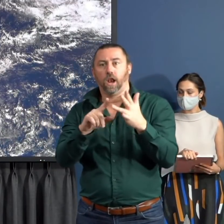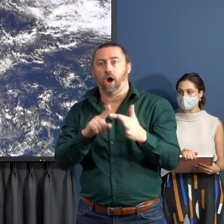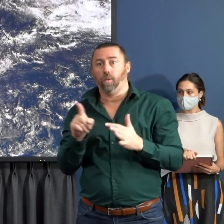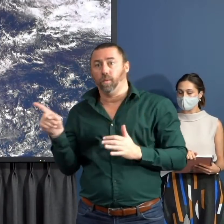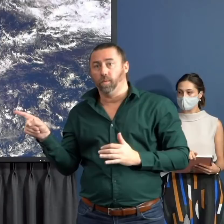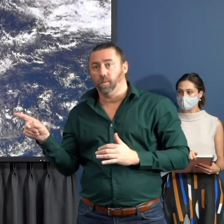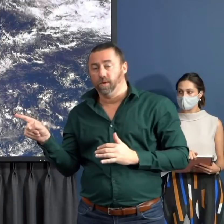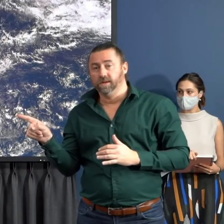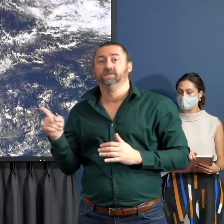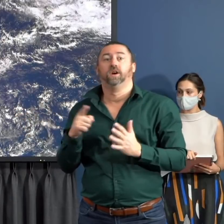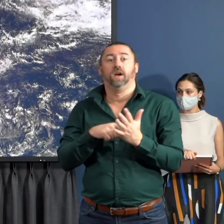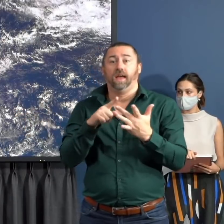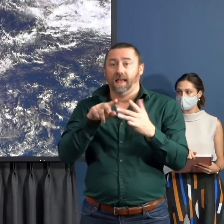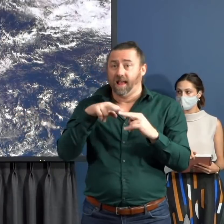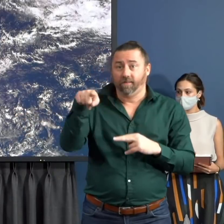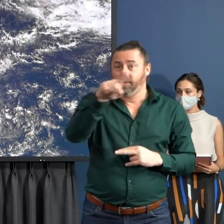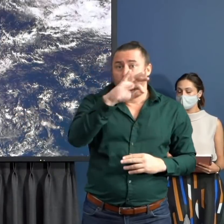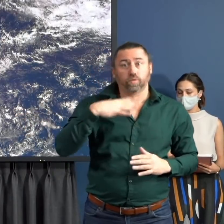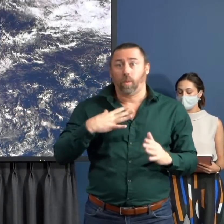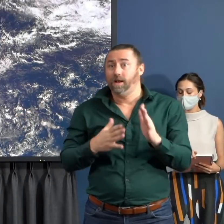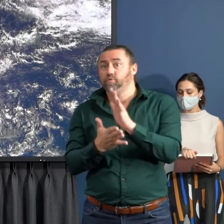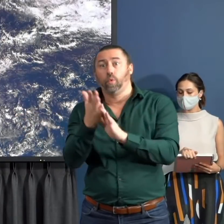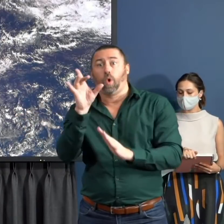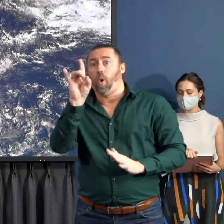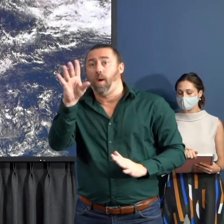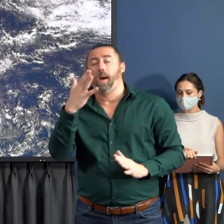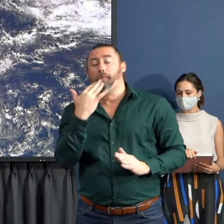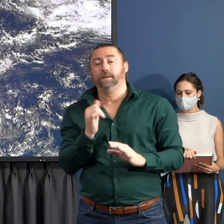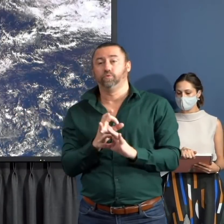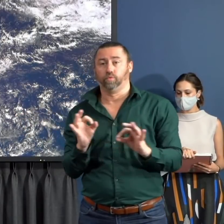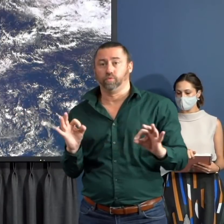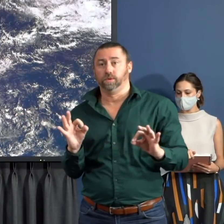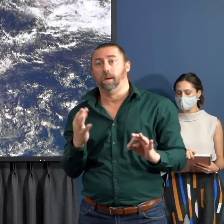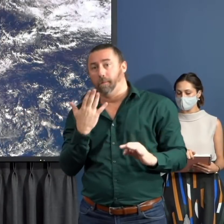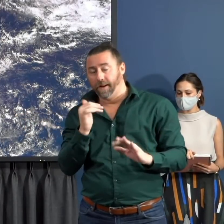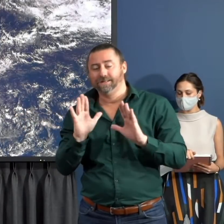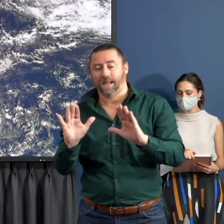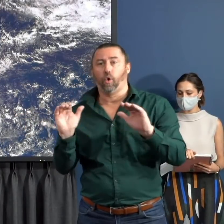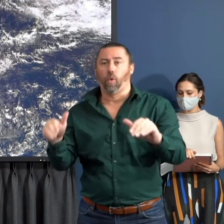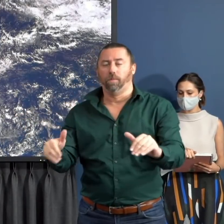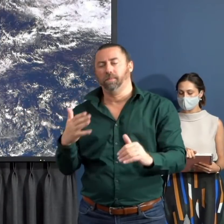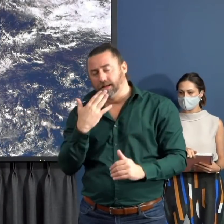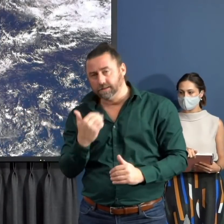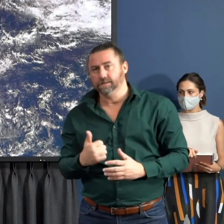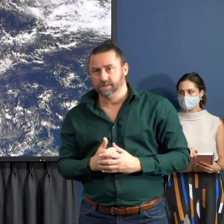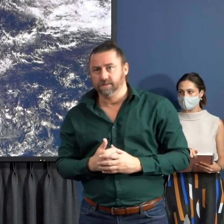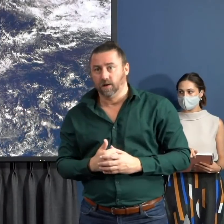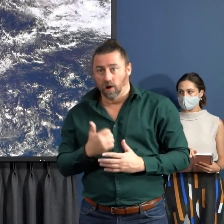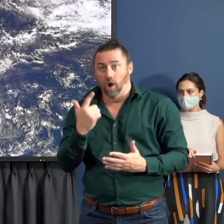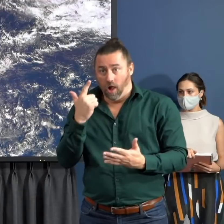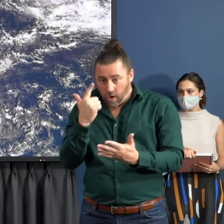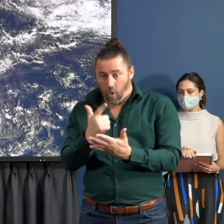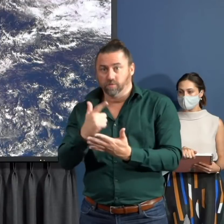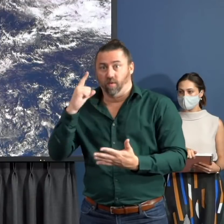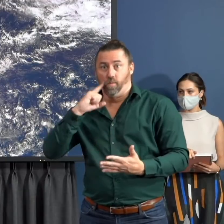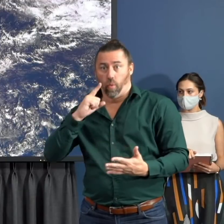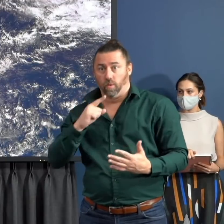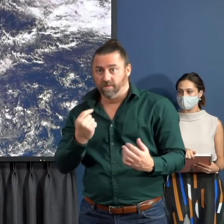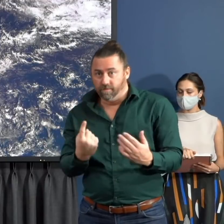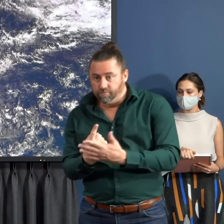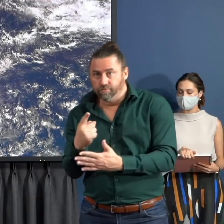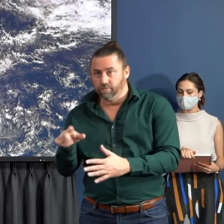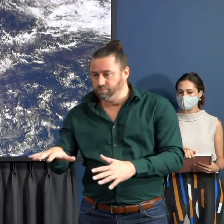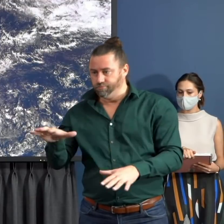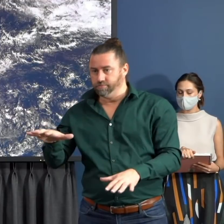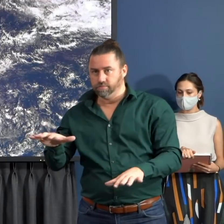outset today, if you do not have to be on the roads, please do not be on the roads. We have a lot of water rising right across Brisbane